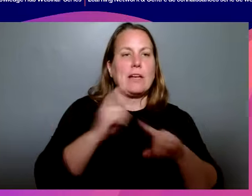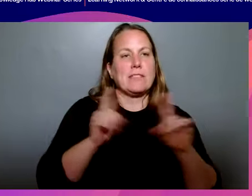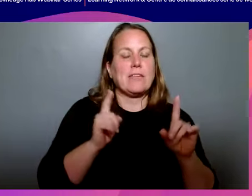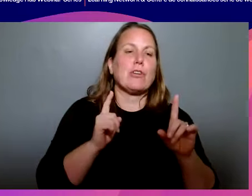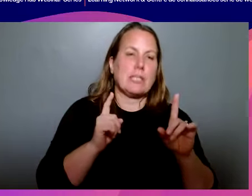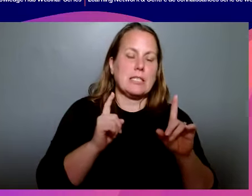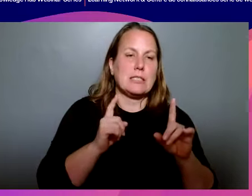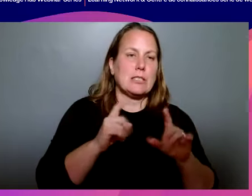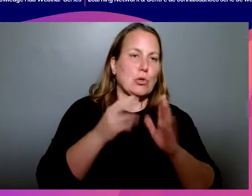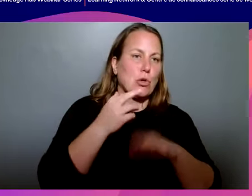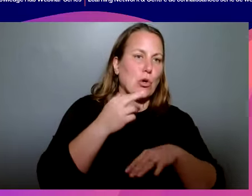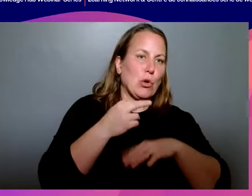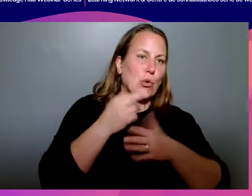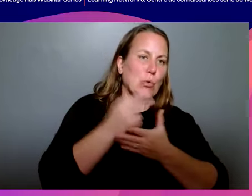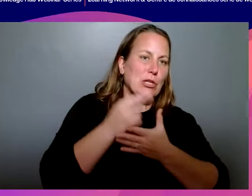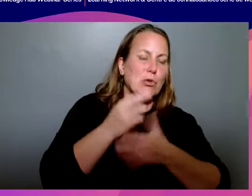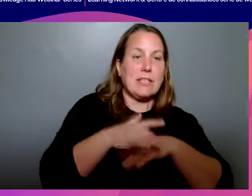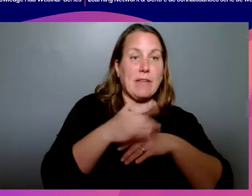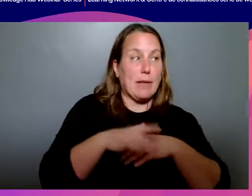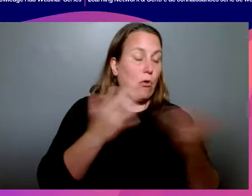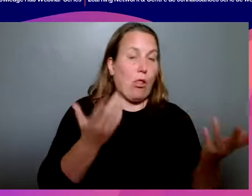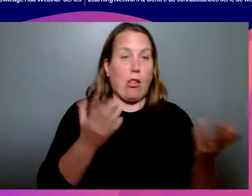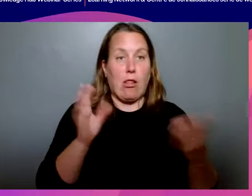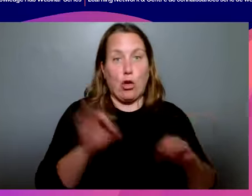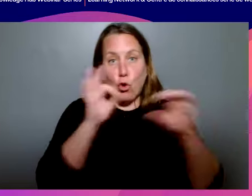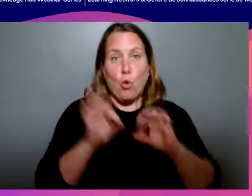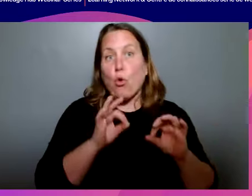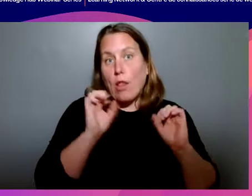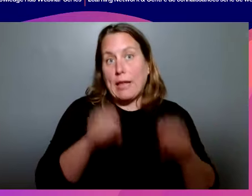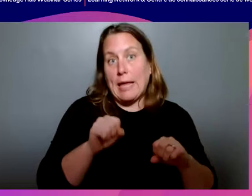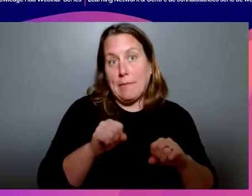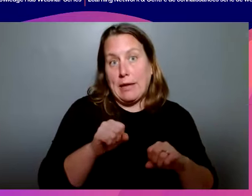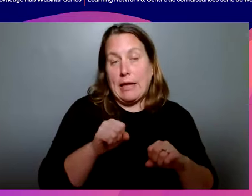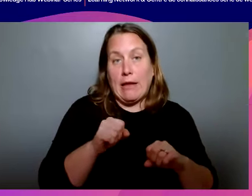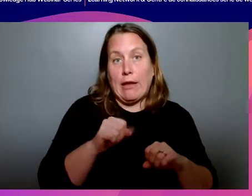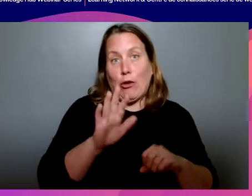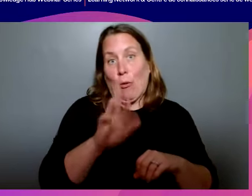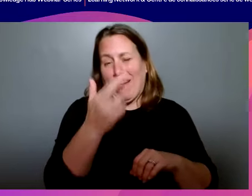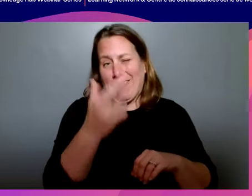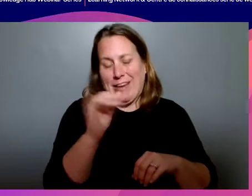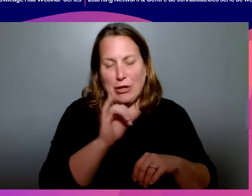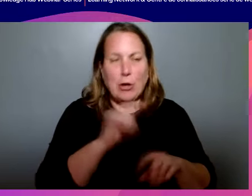Google could be your best friend sometimes. So making sure that you're educated, but also talking to the person